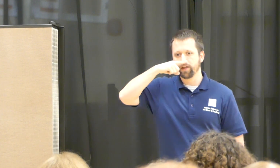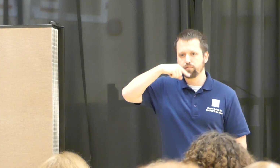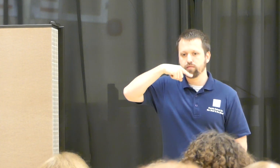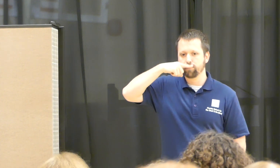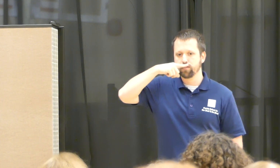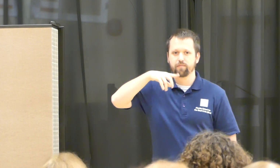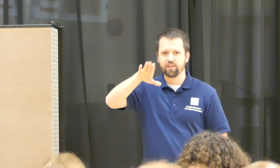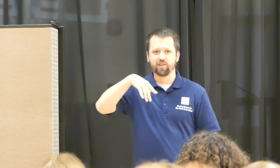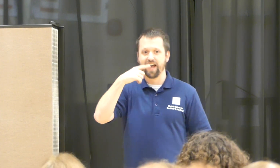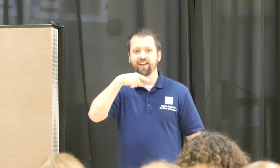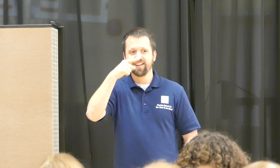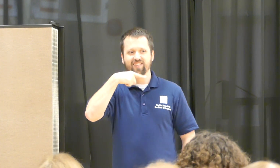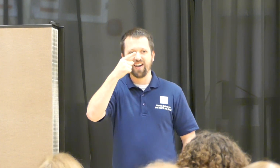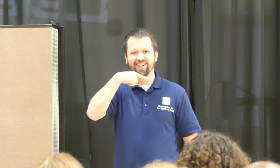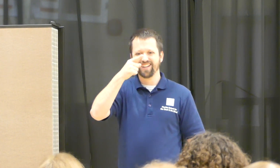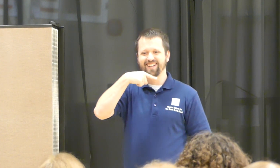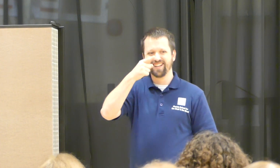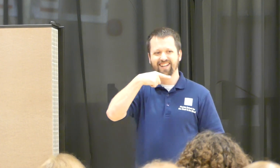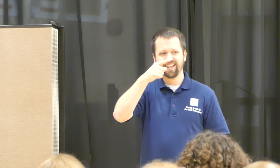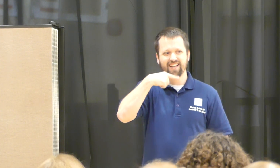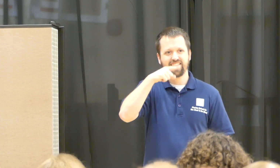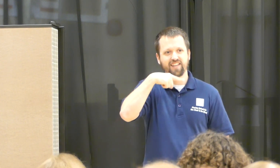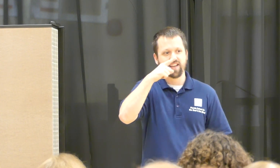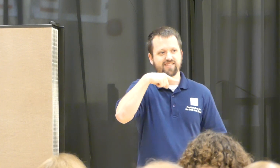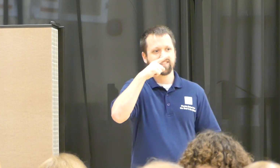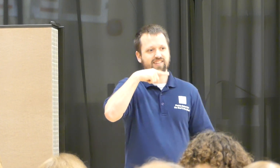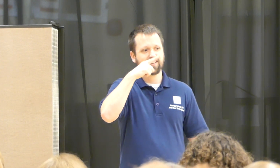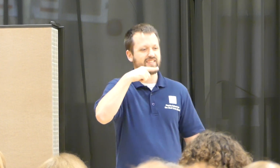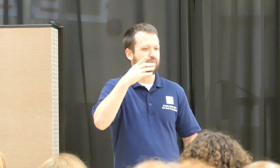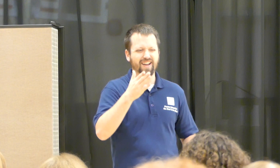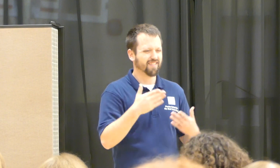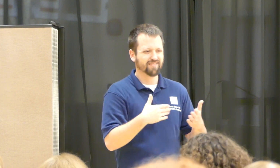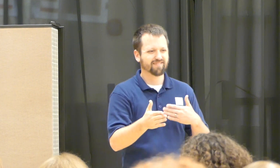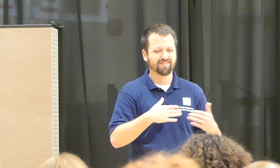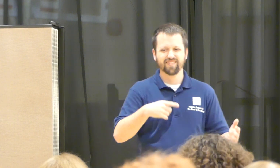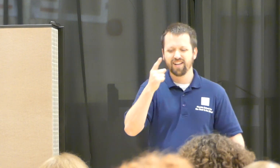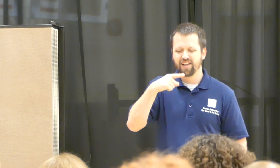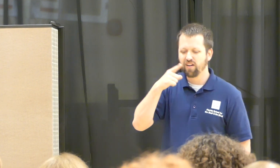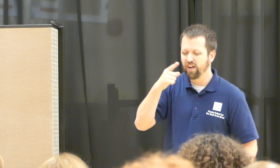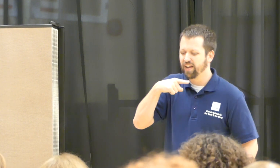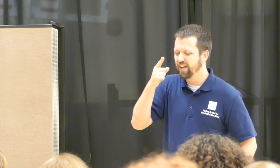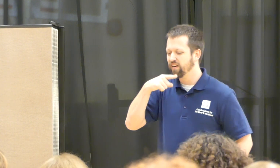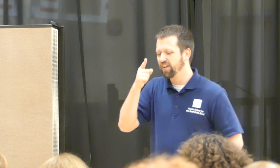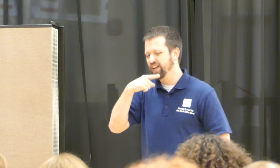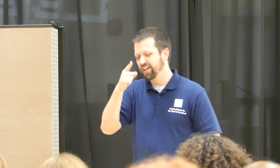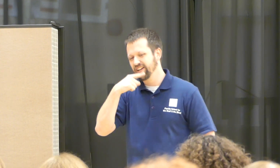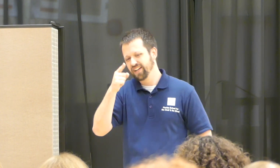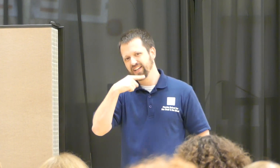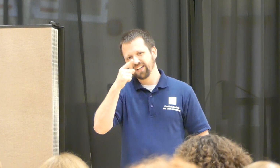that. I'm not doing that. So, yes, doesn't. Hearing.